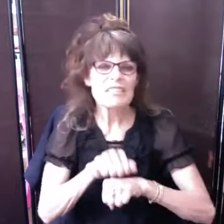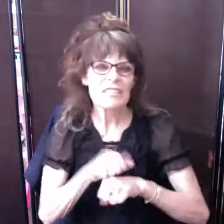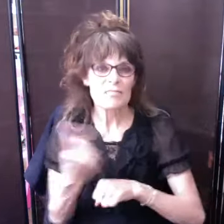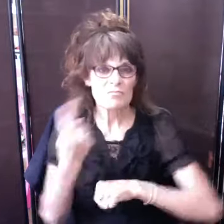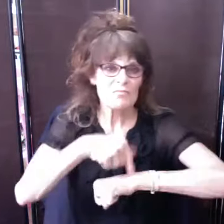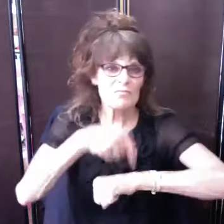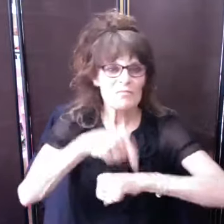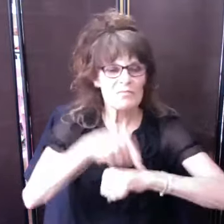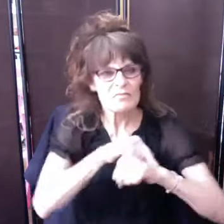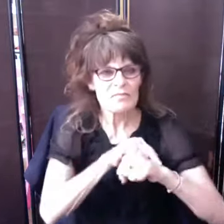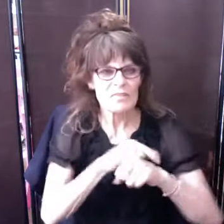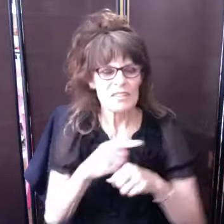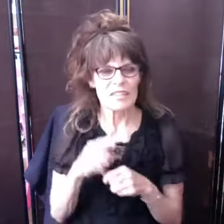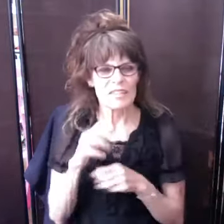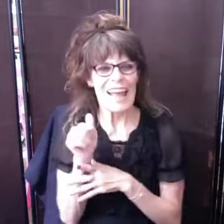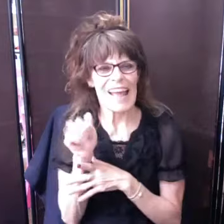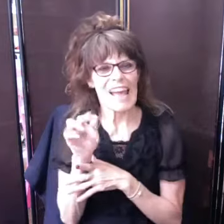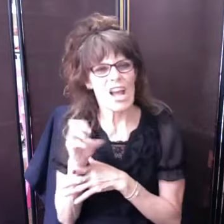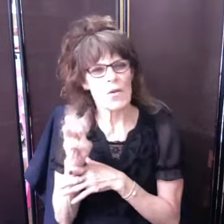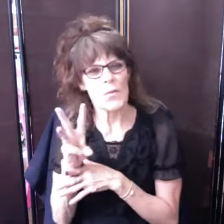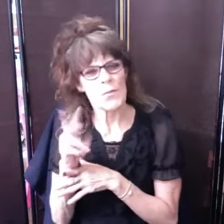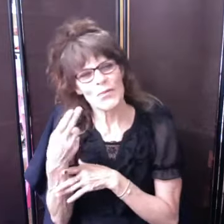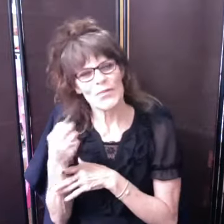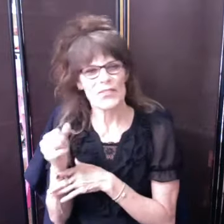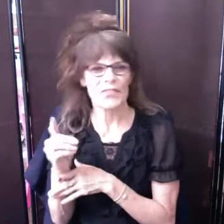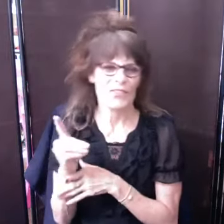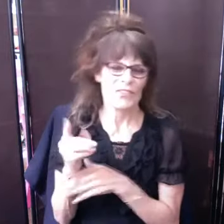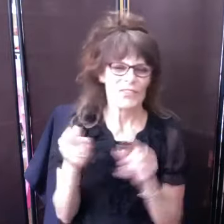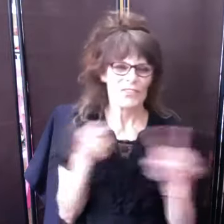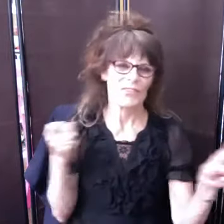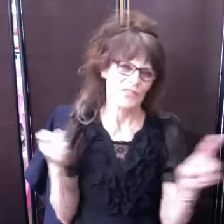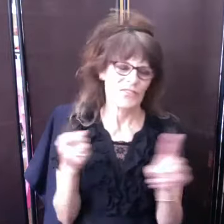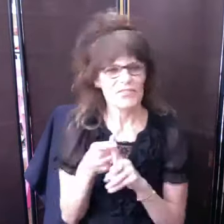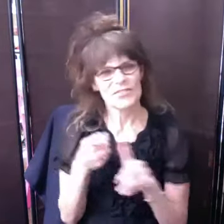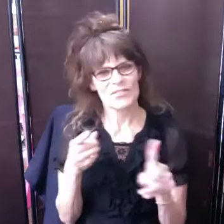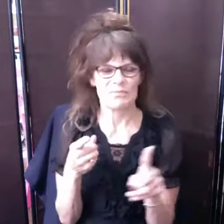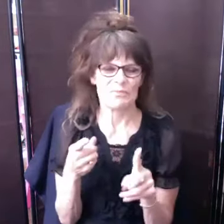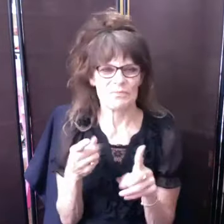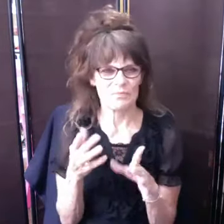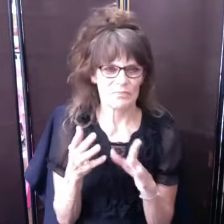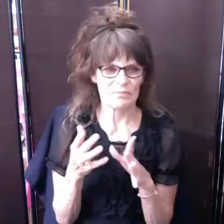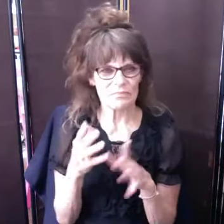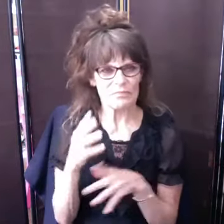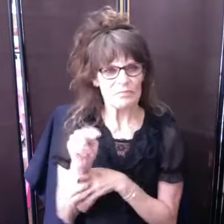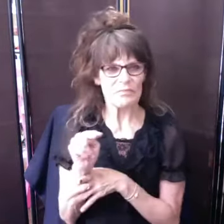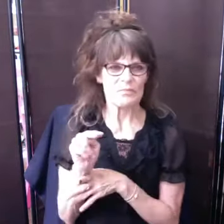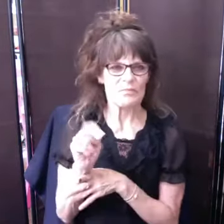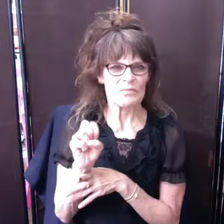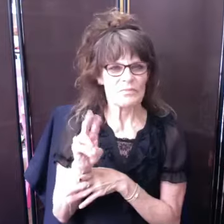from Alamogordo, New Mexico, he'd start spinning yarns about bluffs around Alamogordo, New Mexico, as he'd start talking more and more about